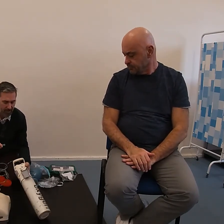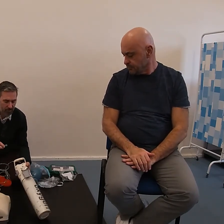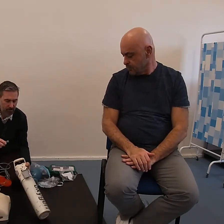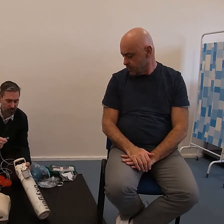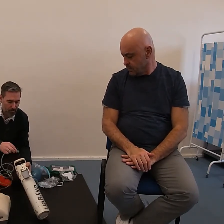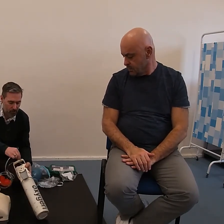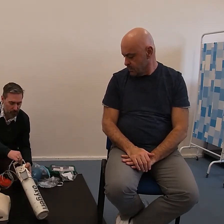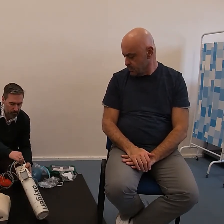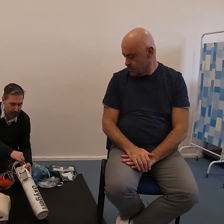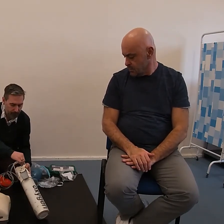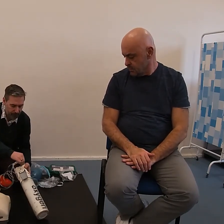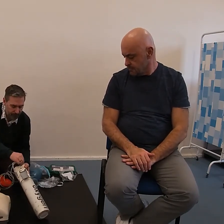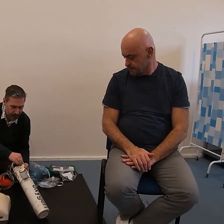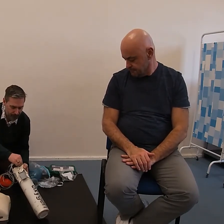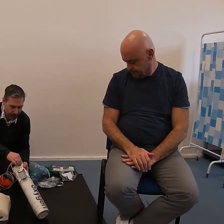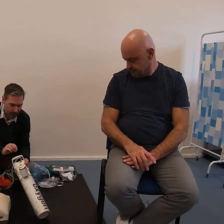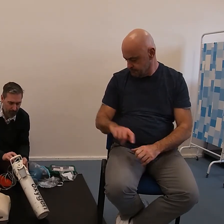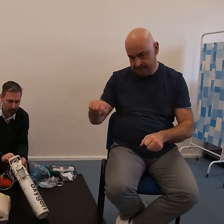So attach it to oxygen,